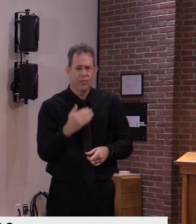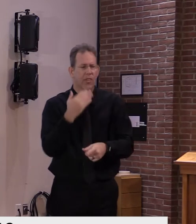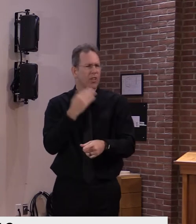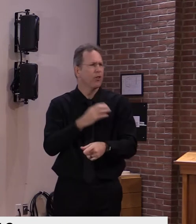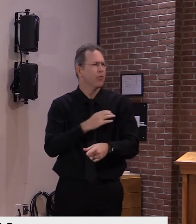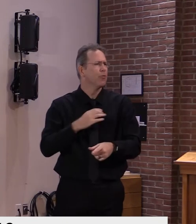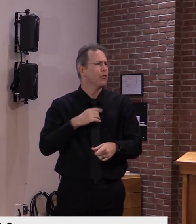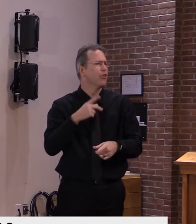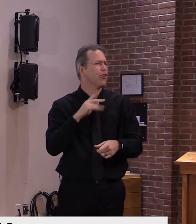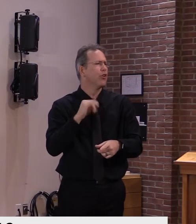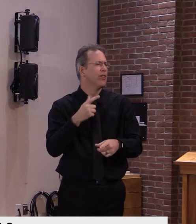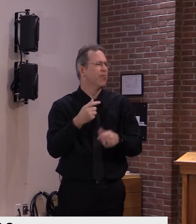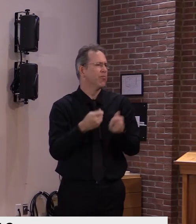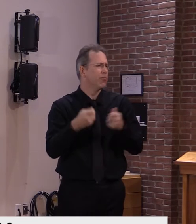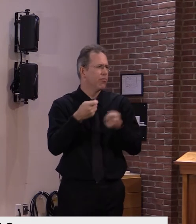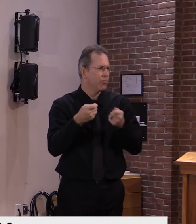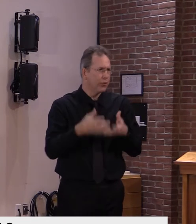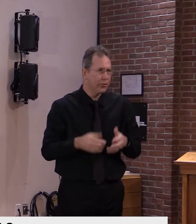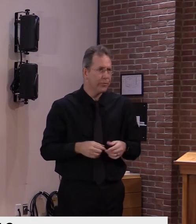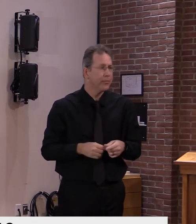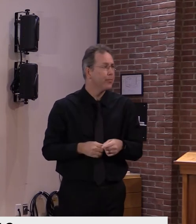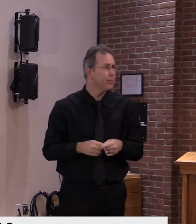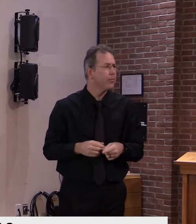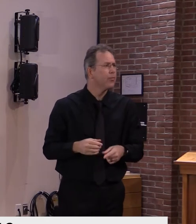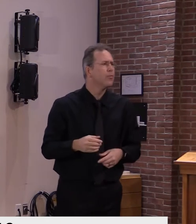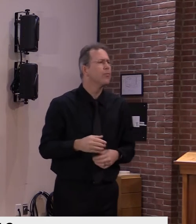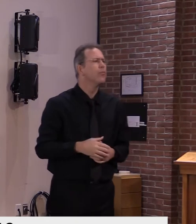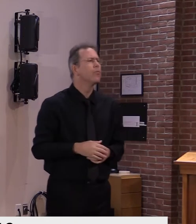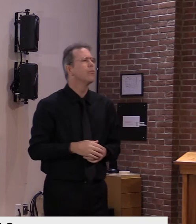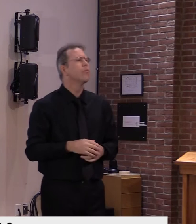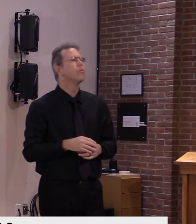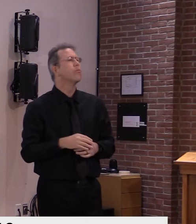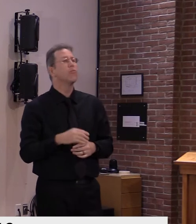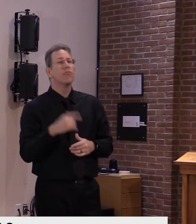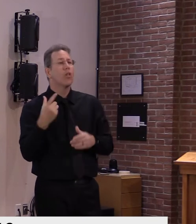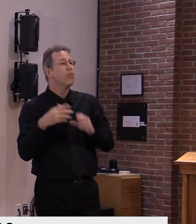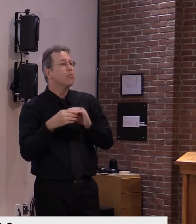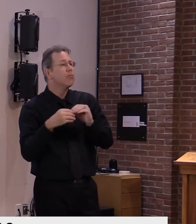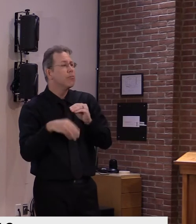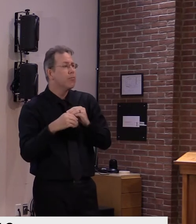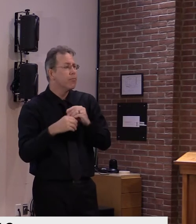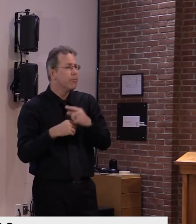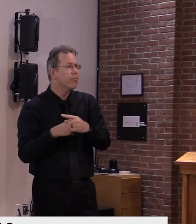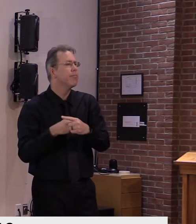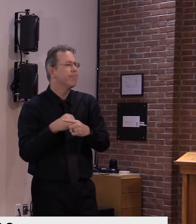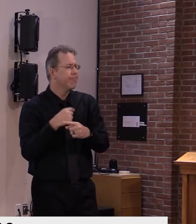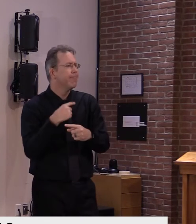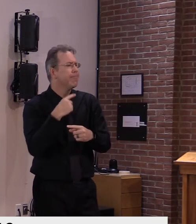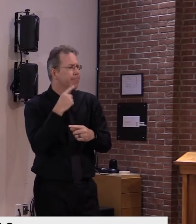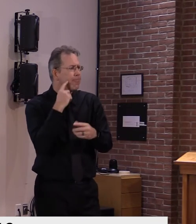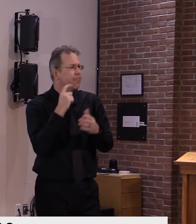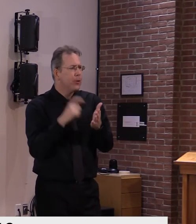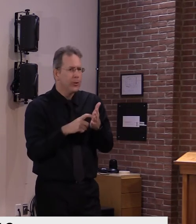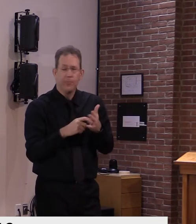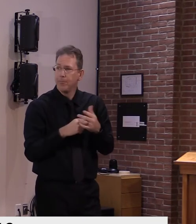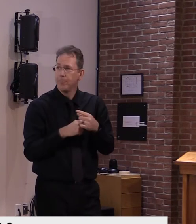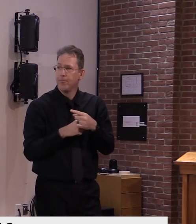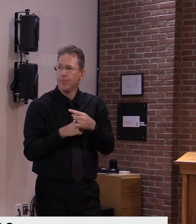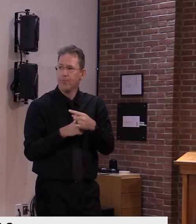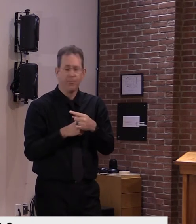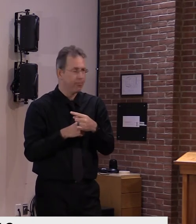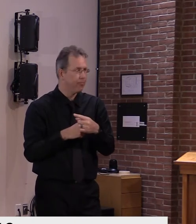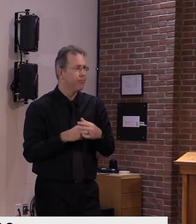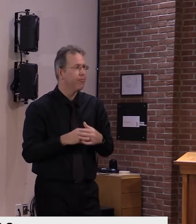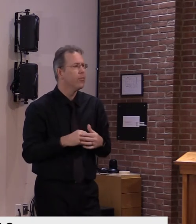This could be for you, Governor, Dr. Levine. We have seen the increase. We actually got tipped a little bit on some of the nursing home breakouts.